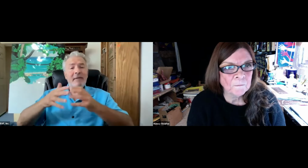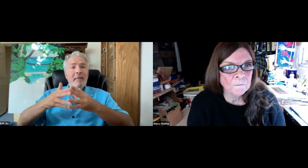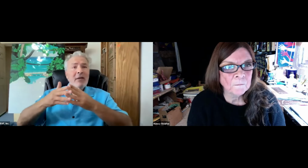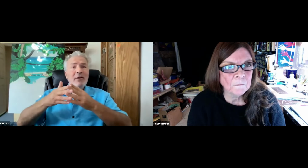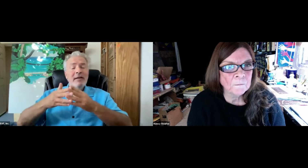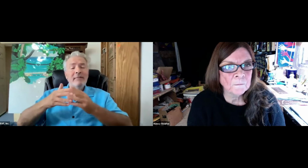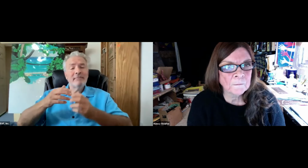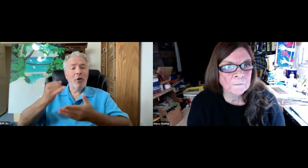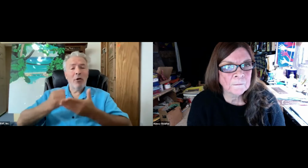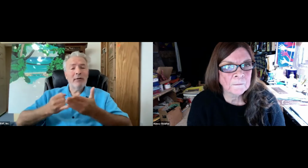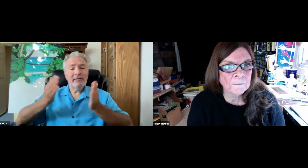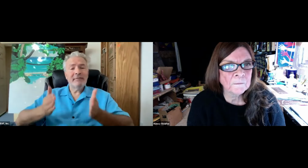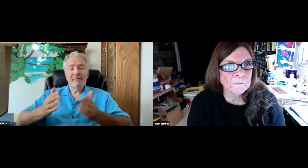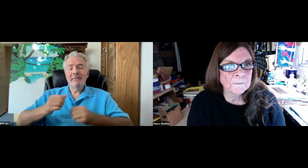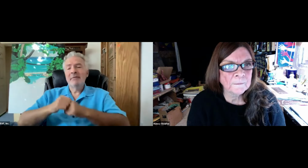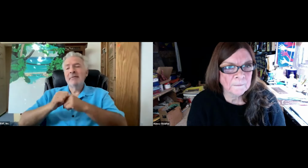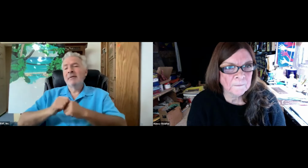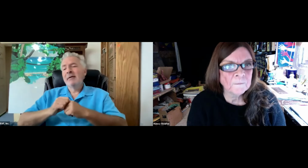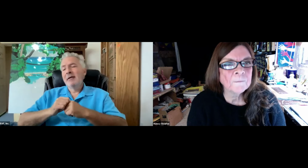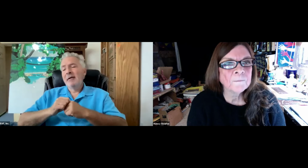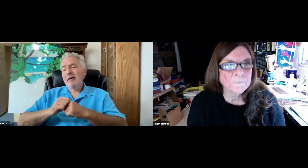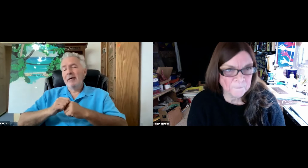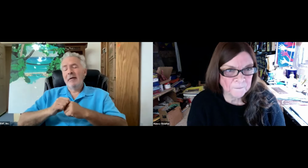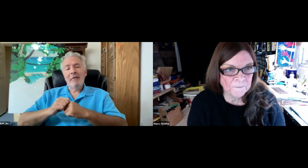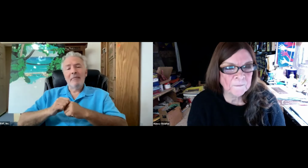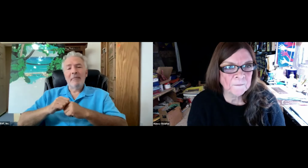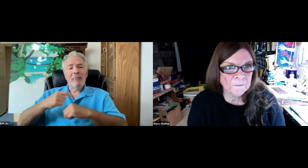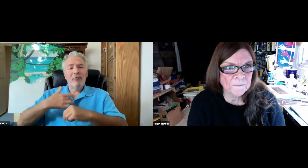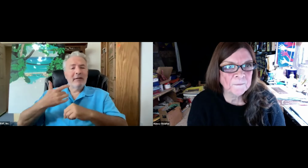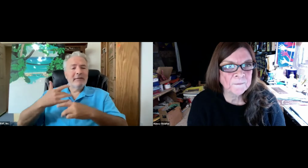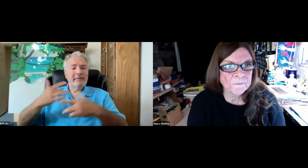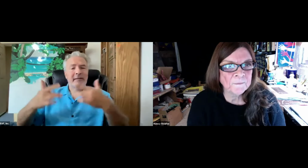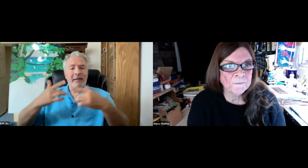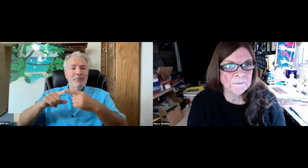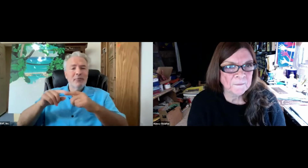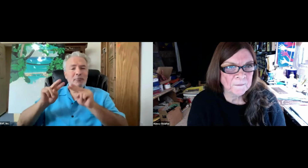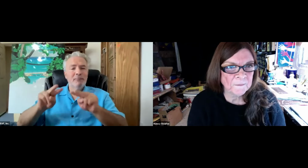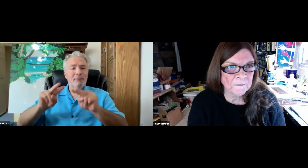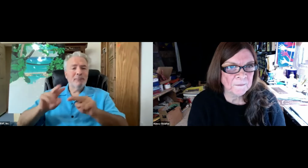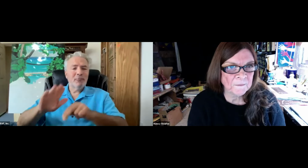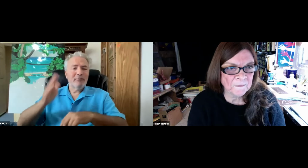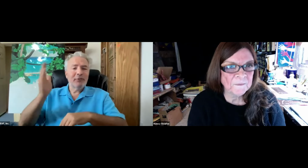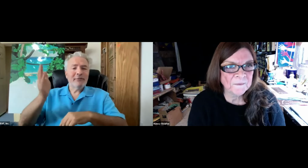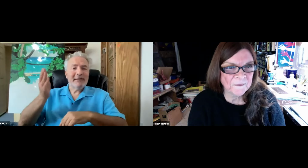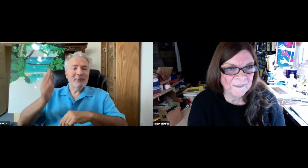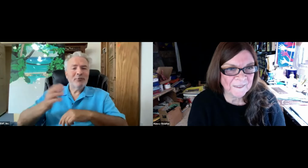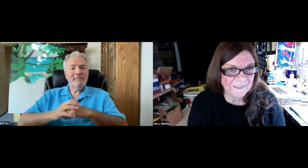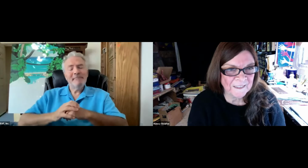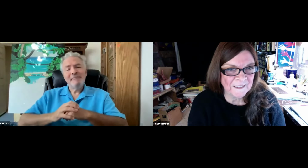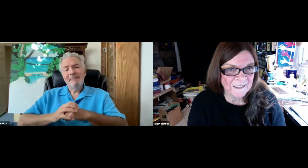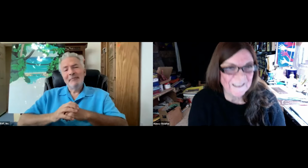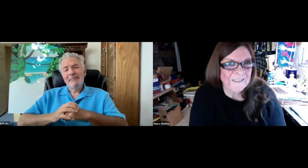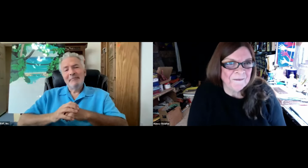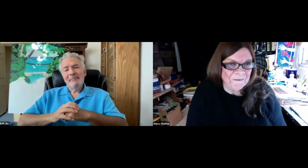about the life of Indigenous Native American artists, Native And so I'm